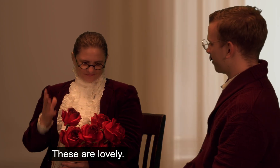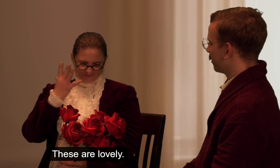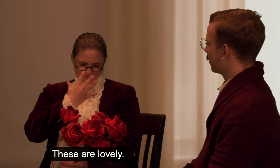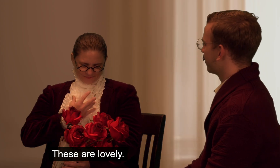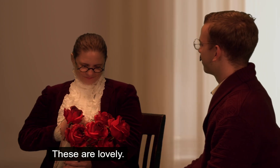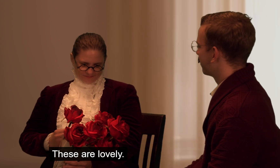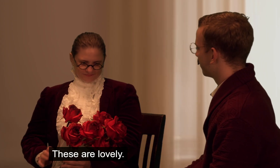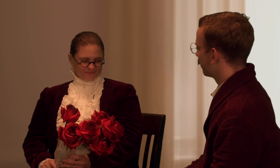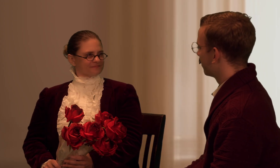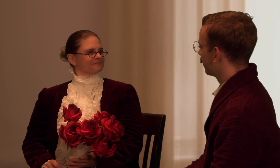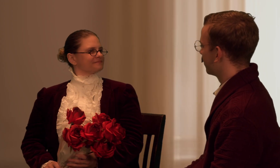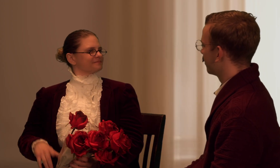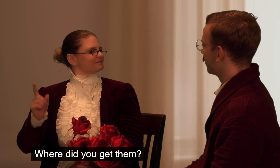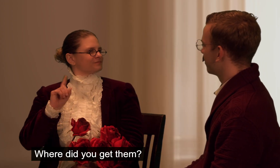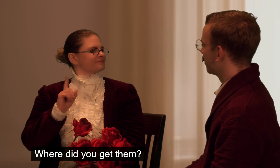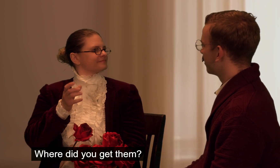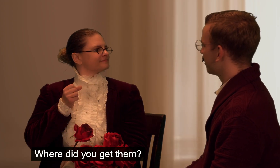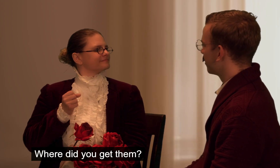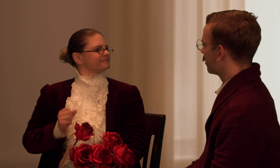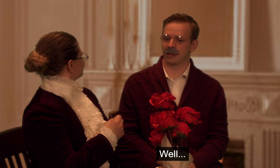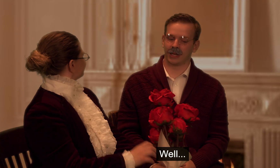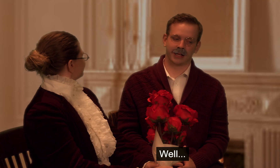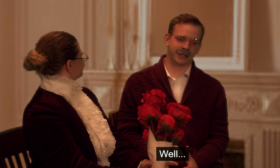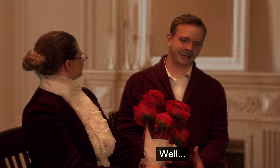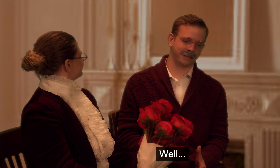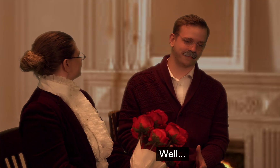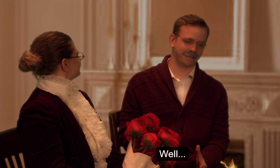These are lovely. Where did you get them? Well...